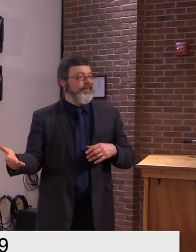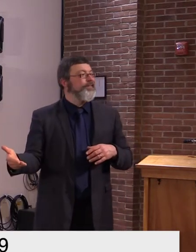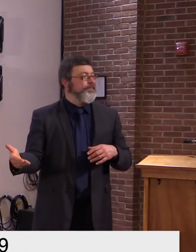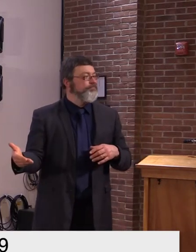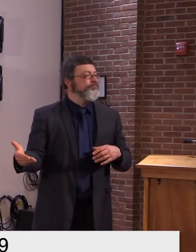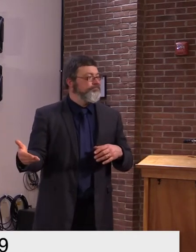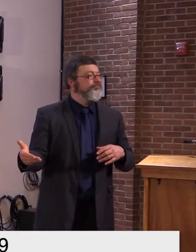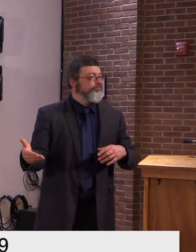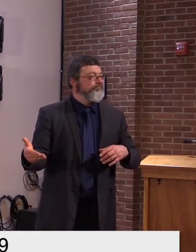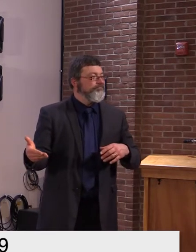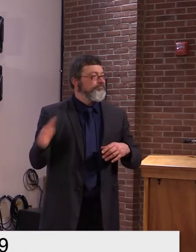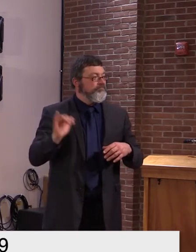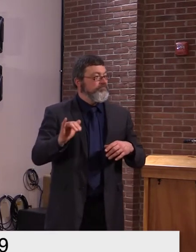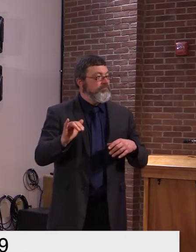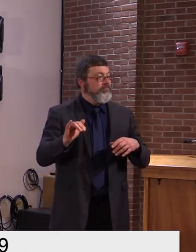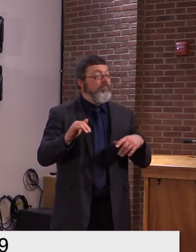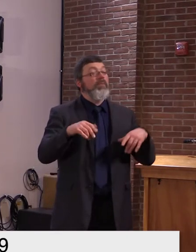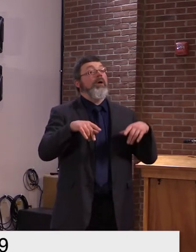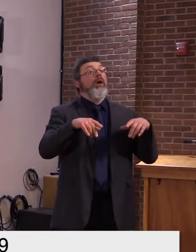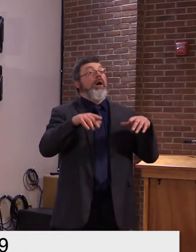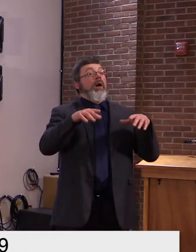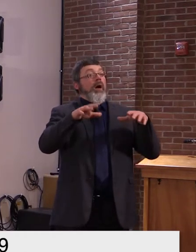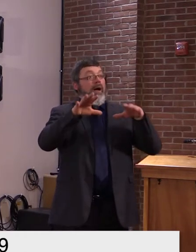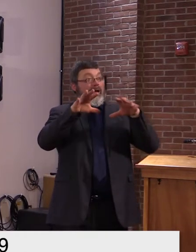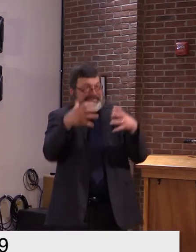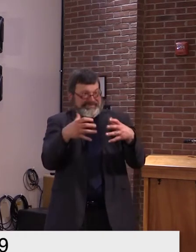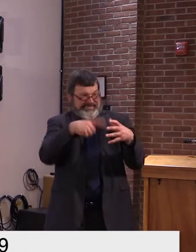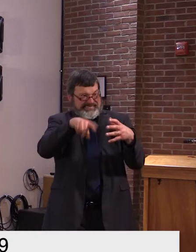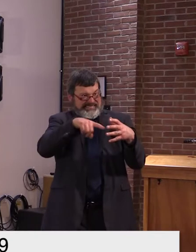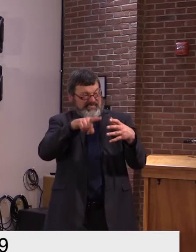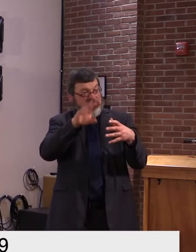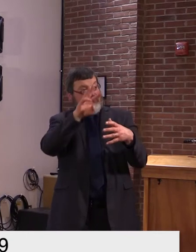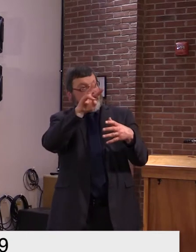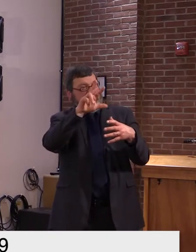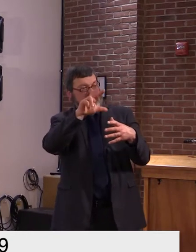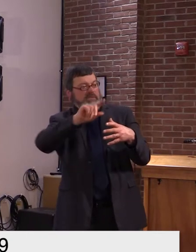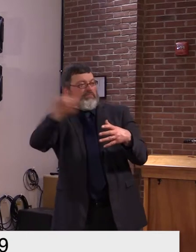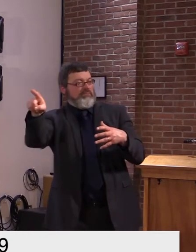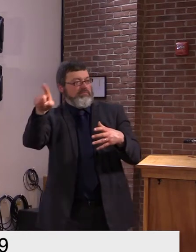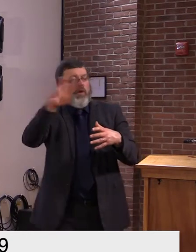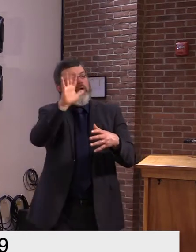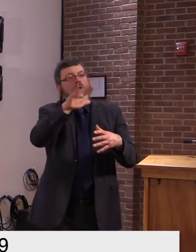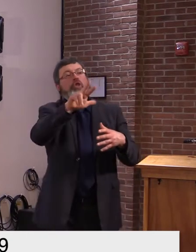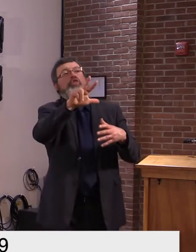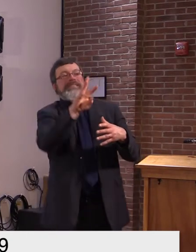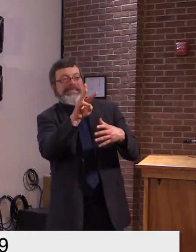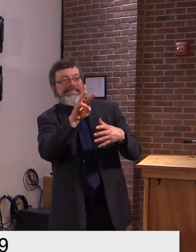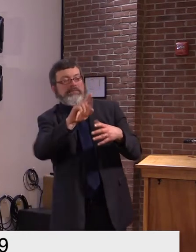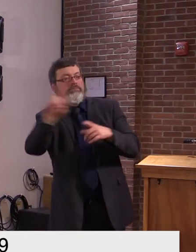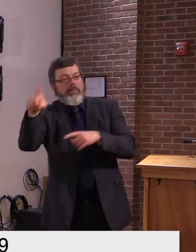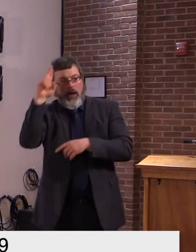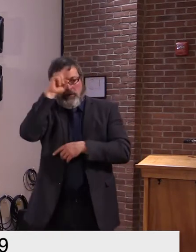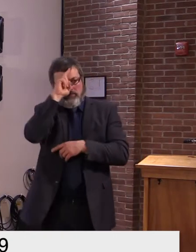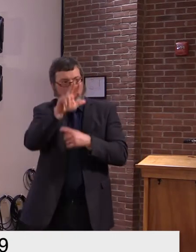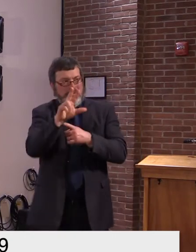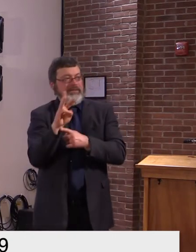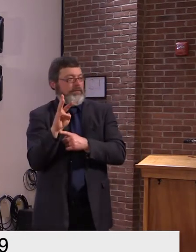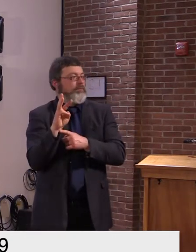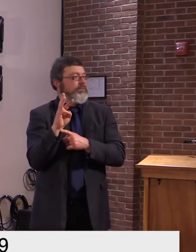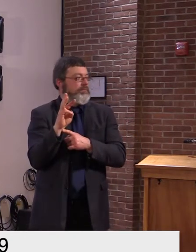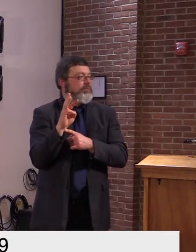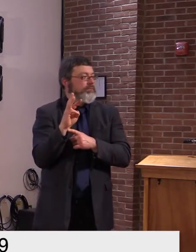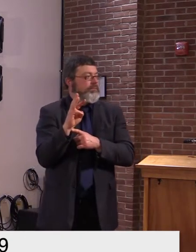The EPI teams are following 293 situations and following 41